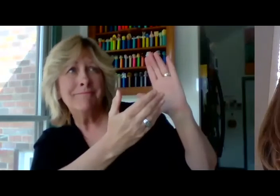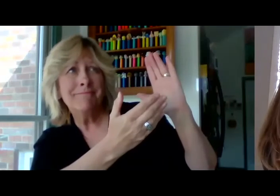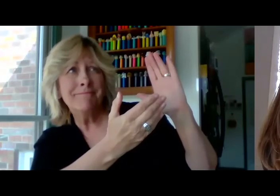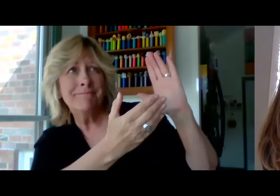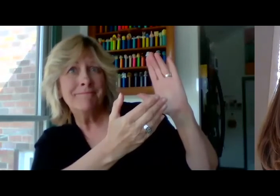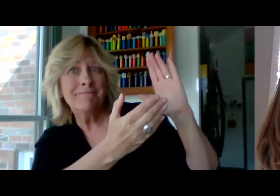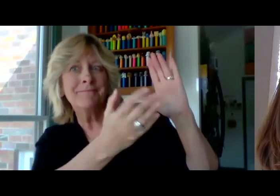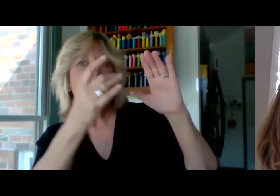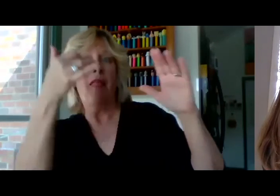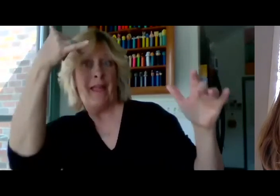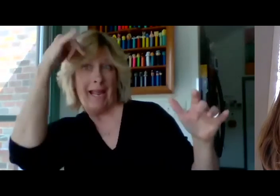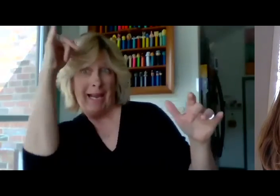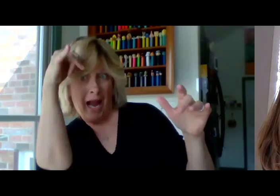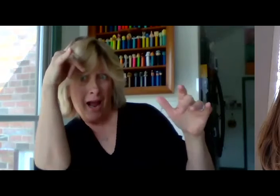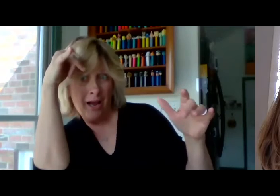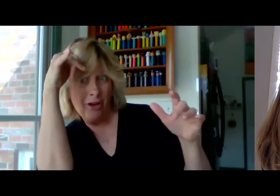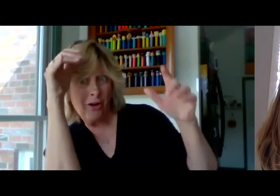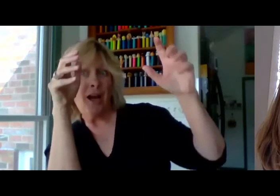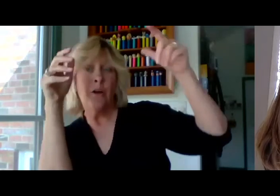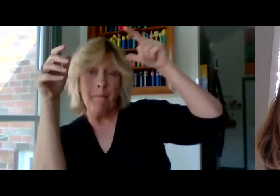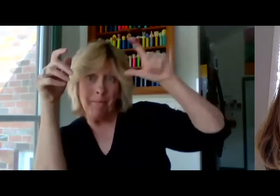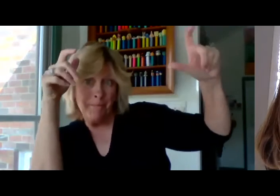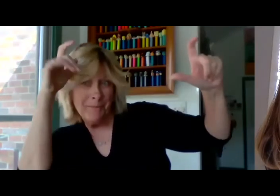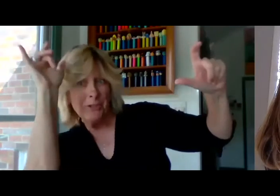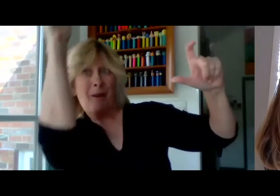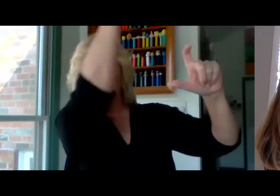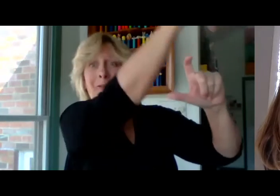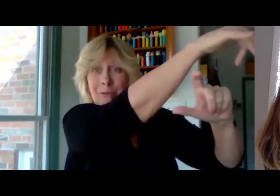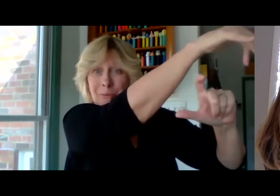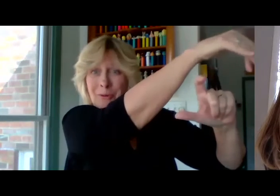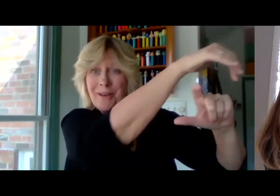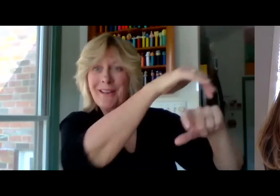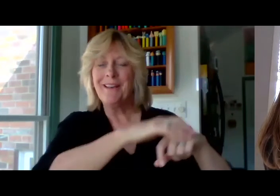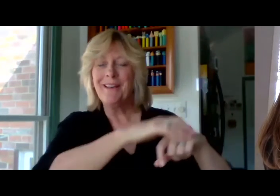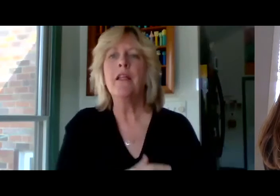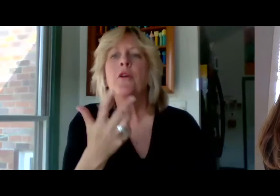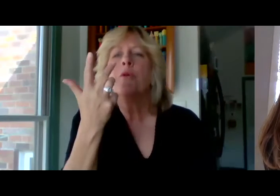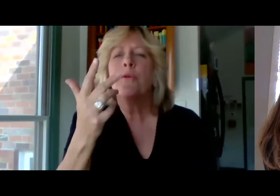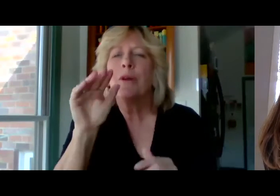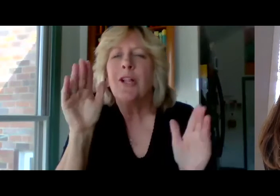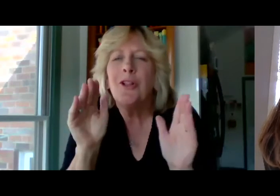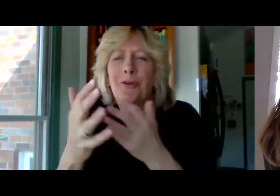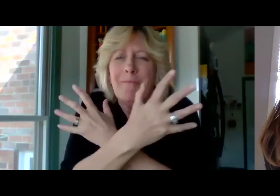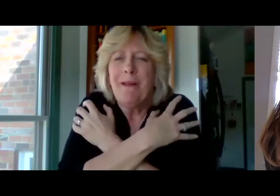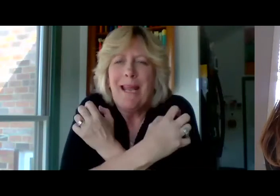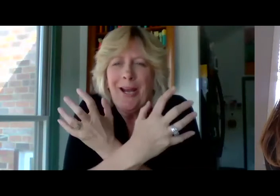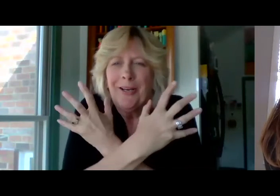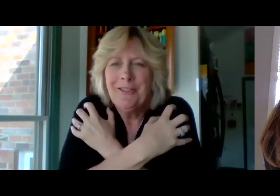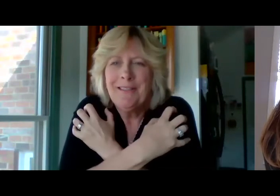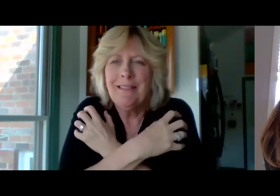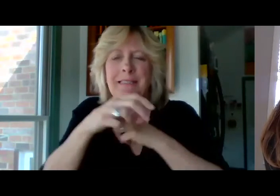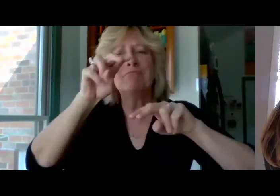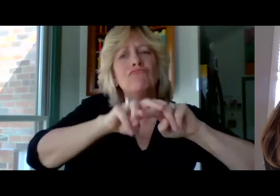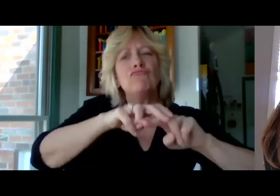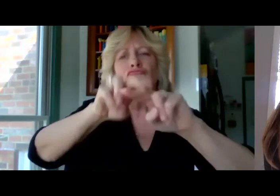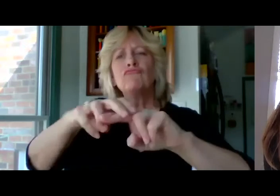the cow jumping over the moon. And there were 3 little bears sitting on